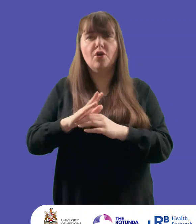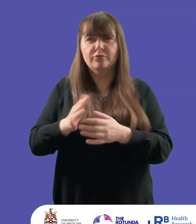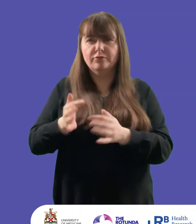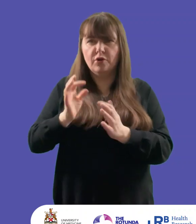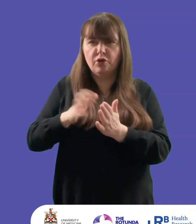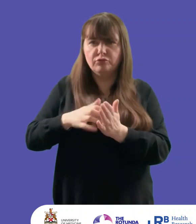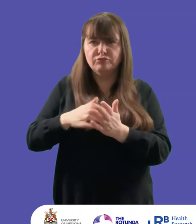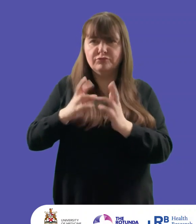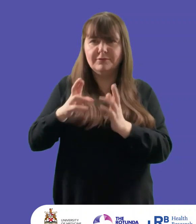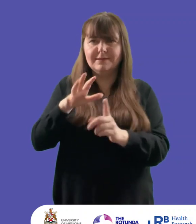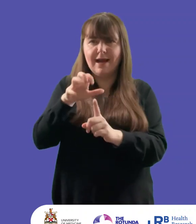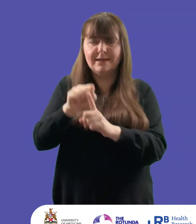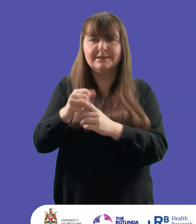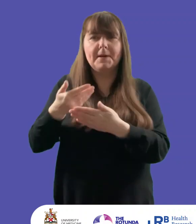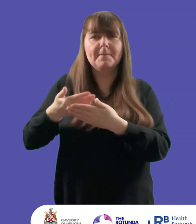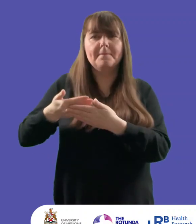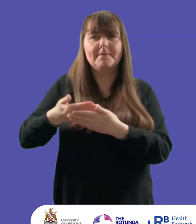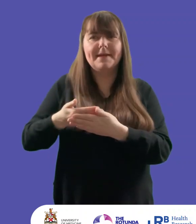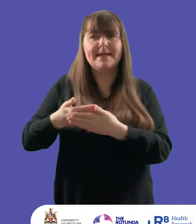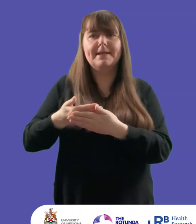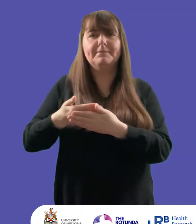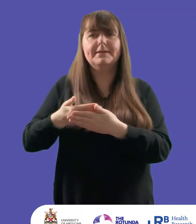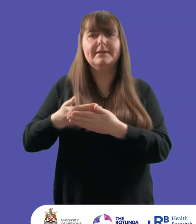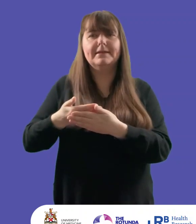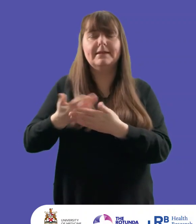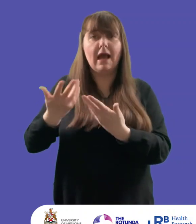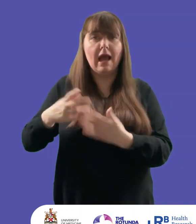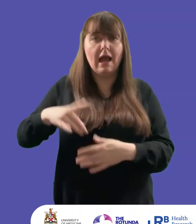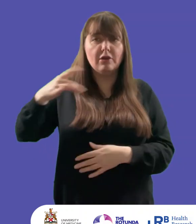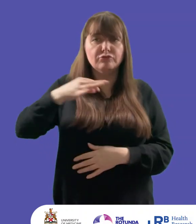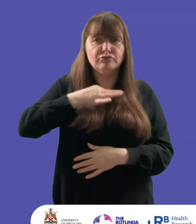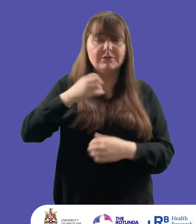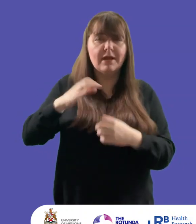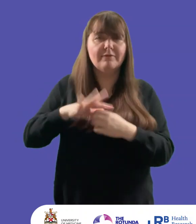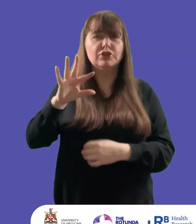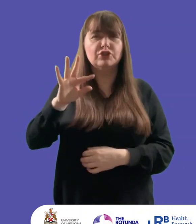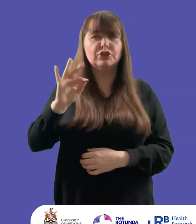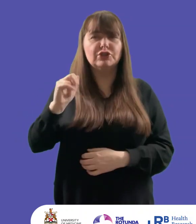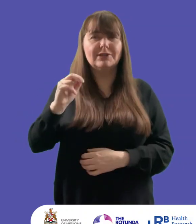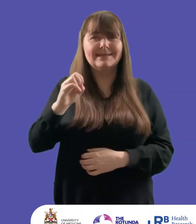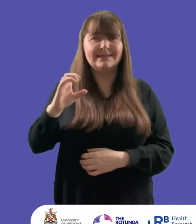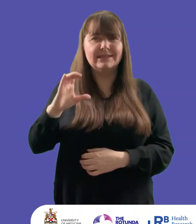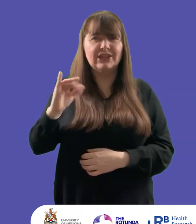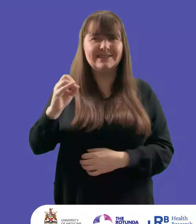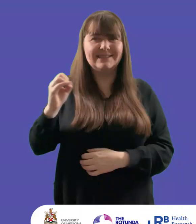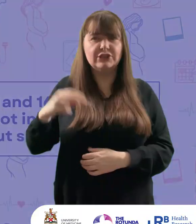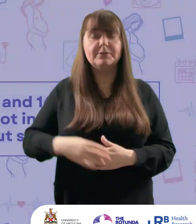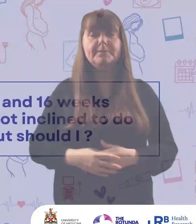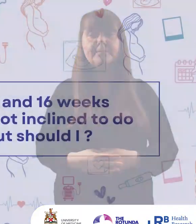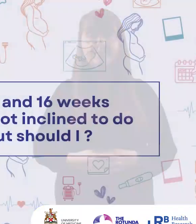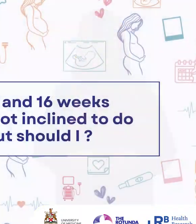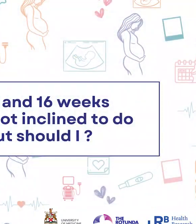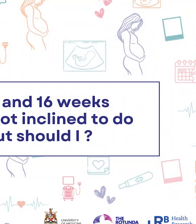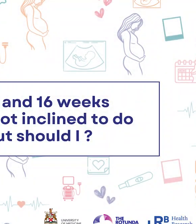correctly identifying a baby that is at high risk of a genetic condition.